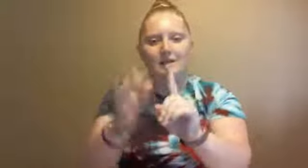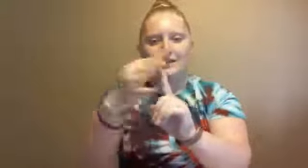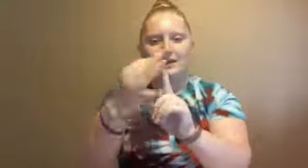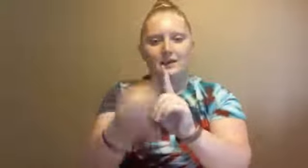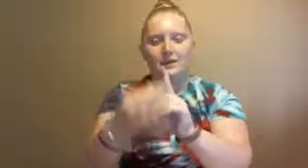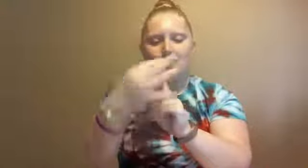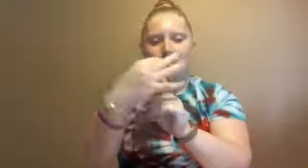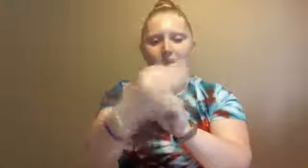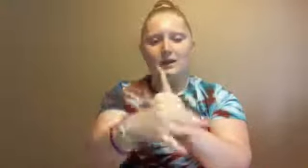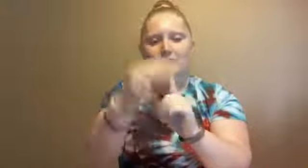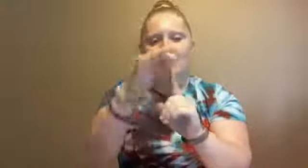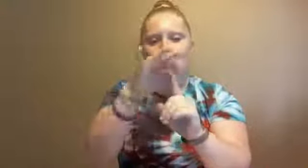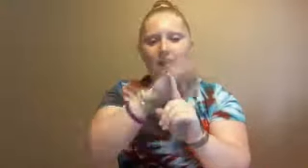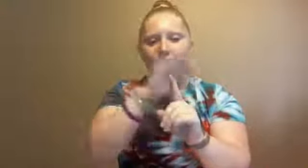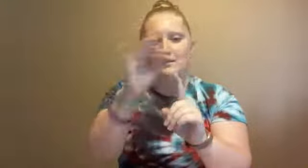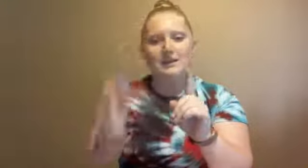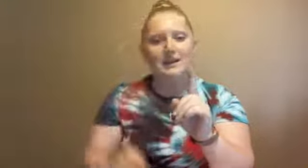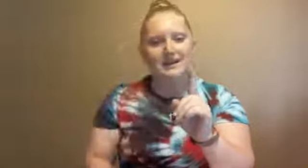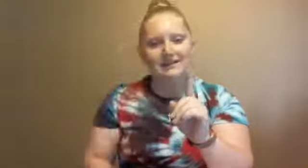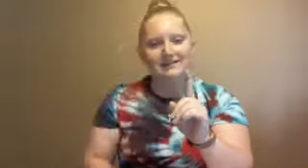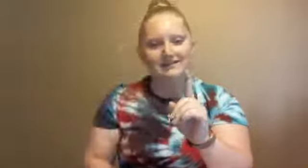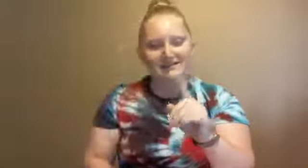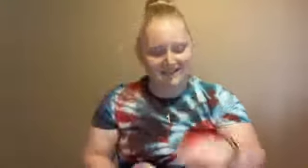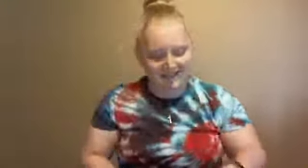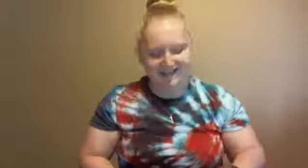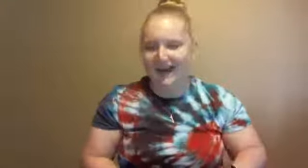Acting like your finger is a banana. Just like that.